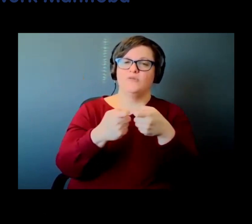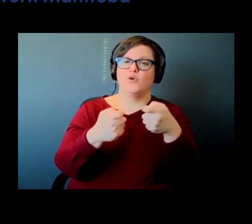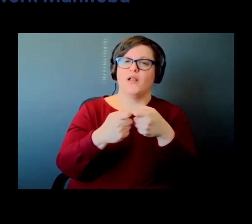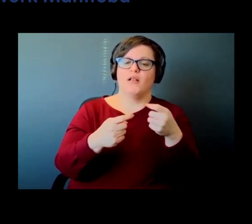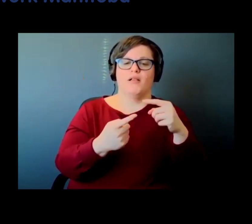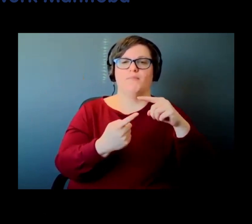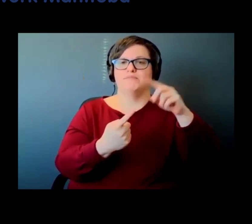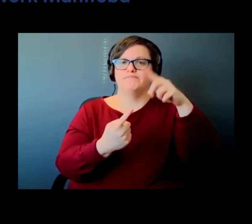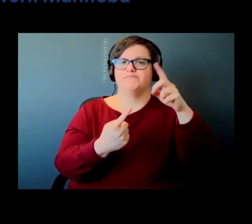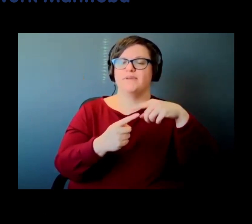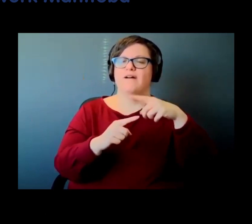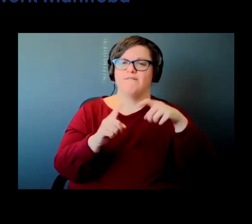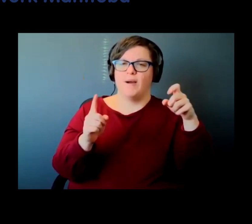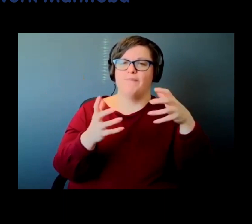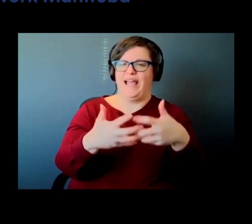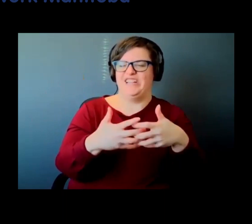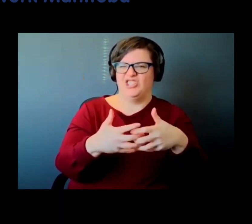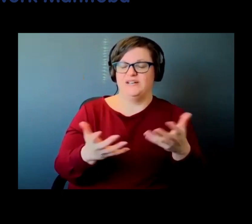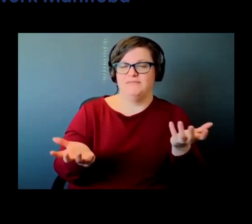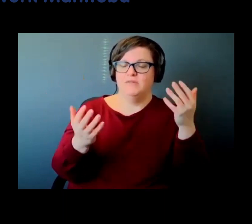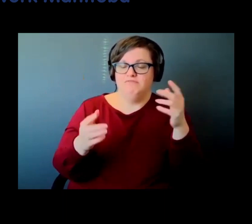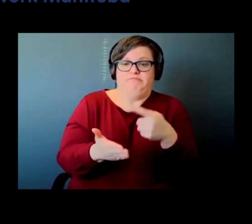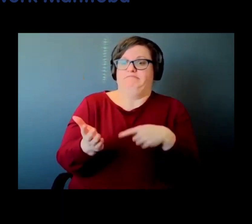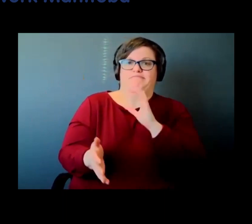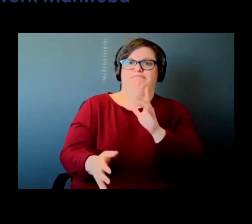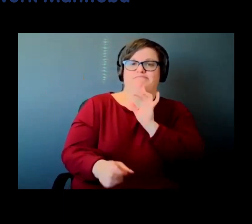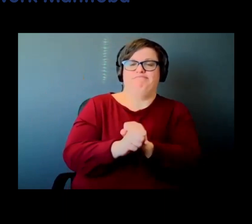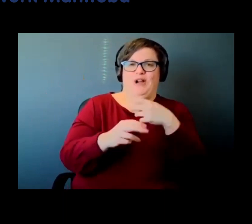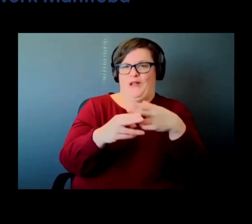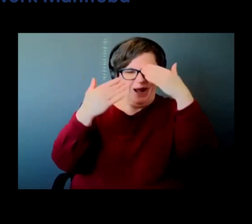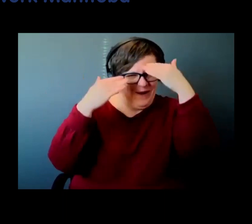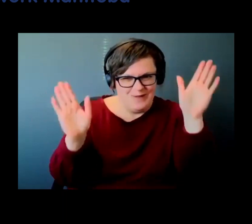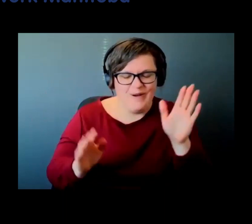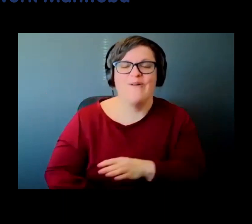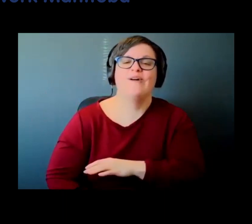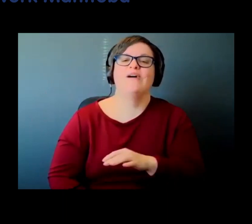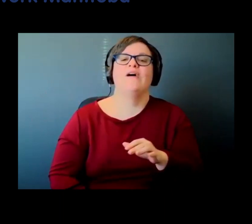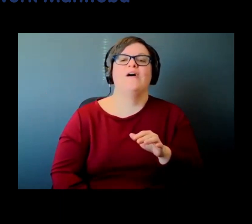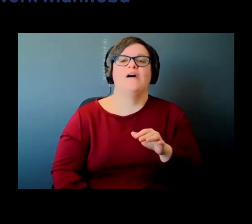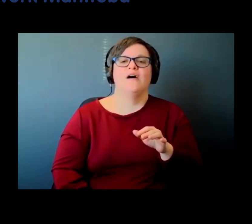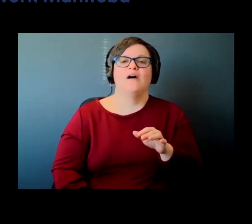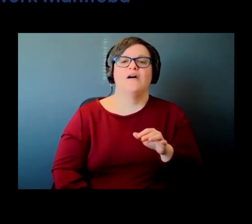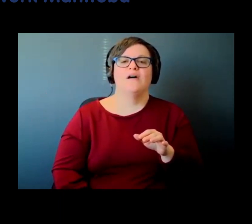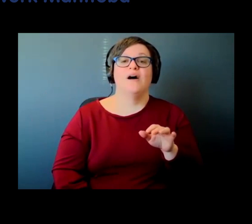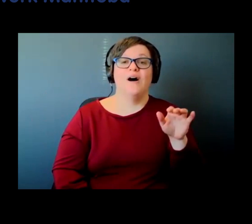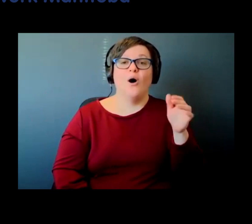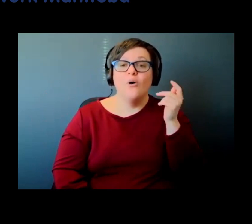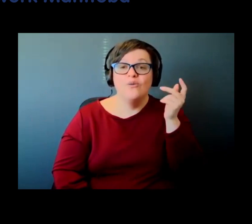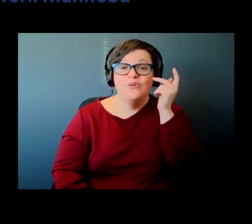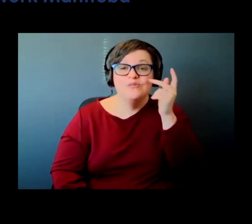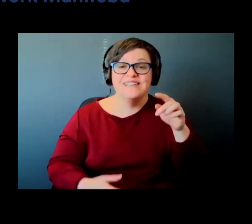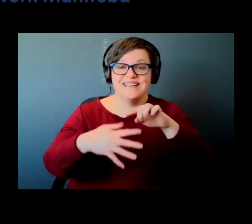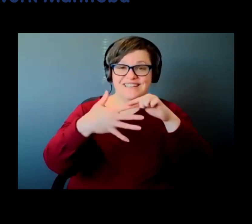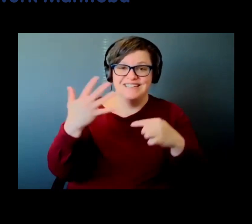thingies. I'm not very good with words. And okay, so I have fingers in front, sorry. And